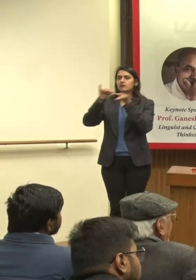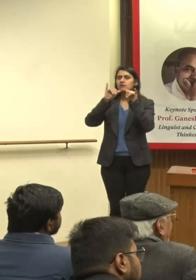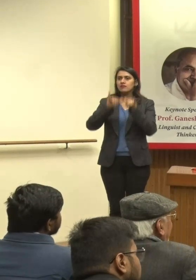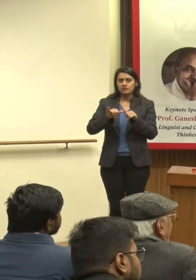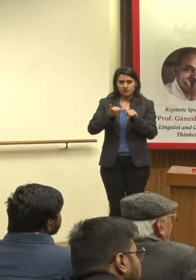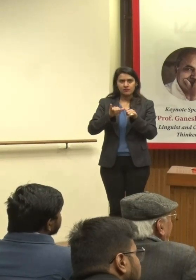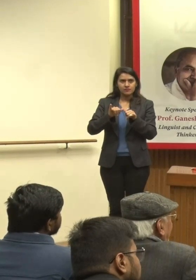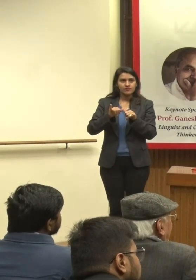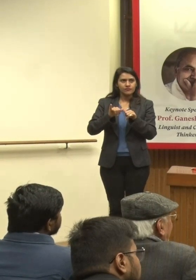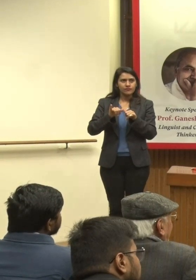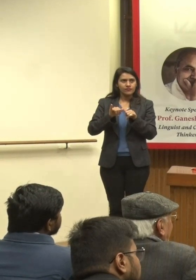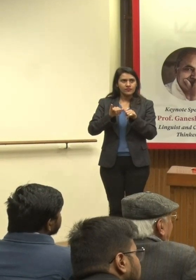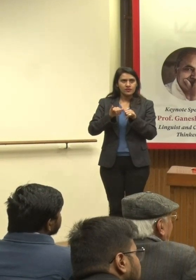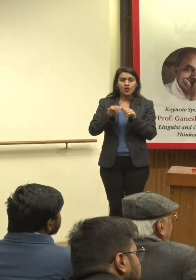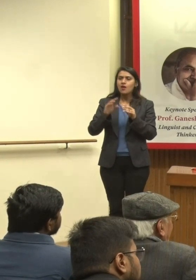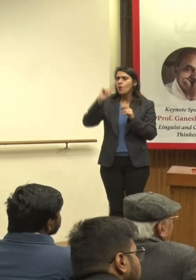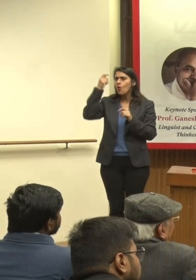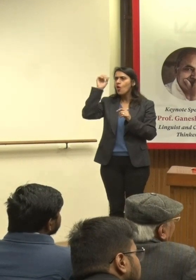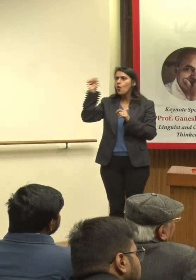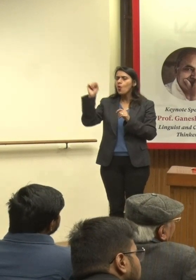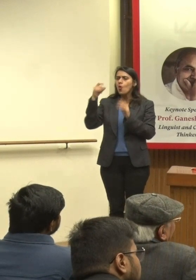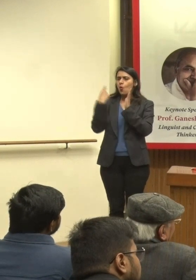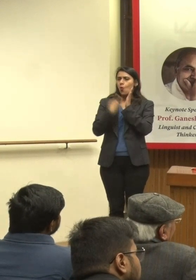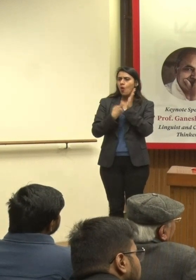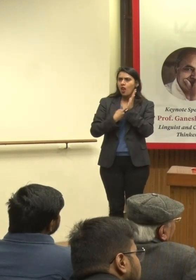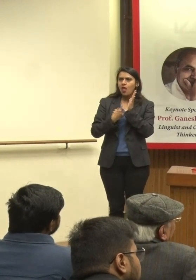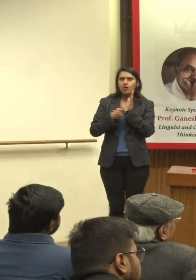British, official British rule.